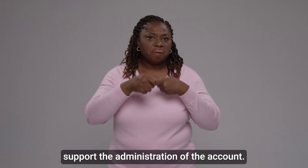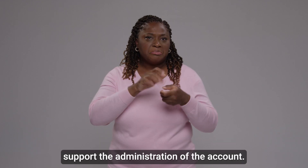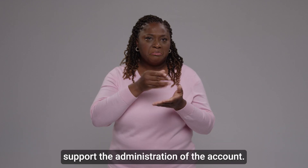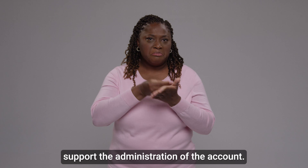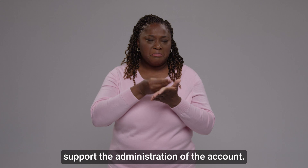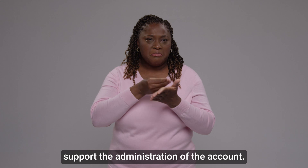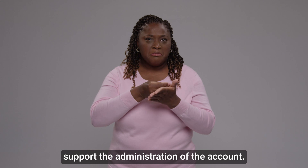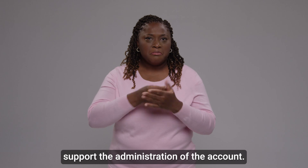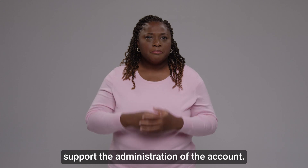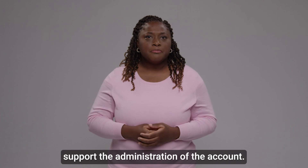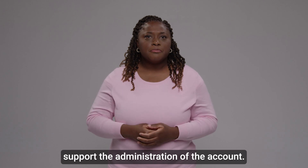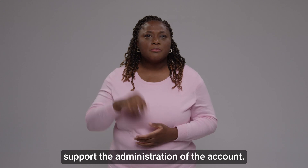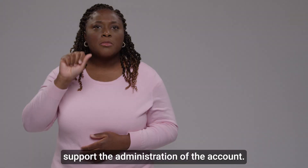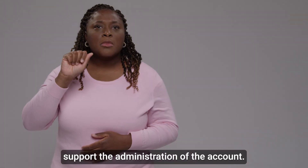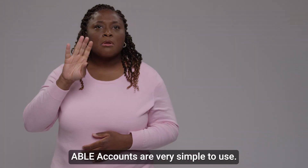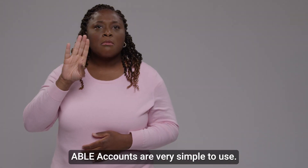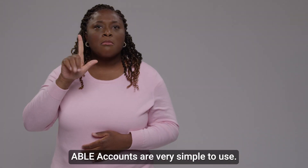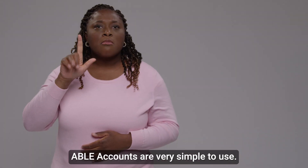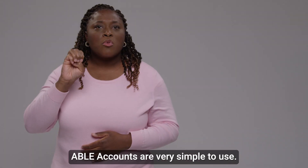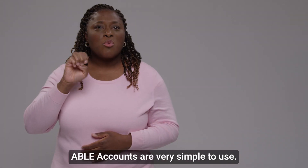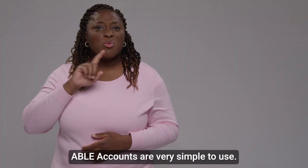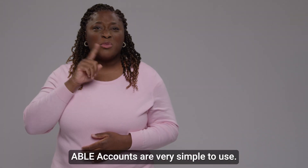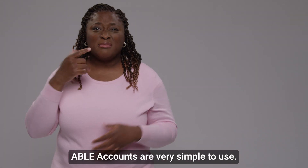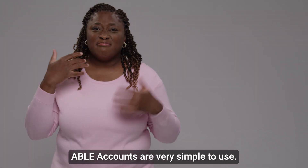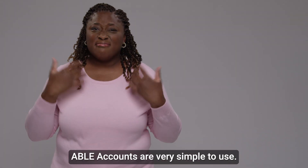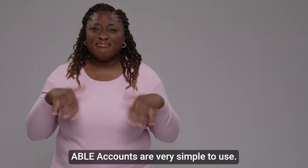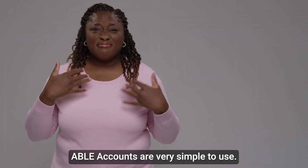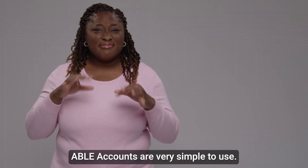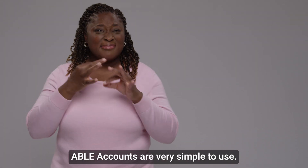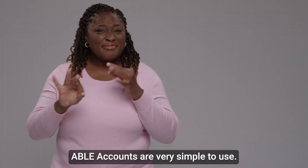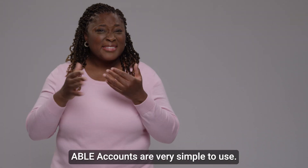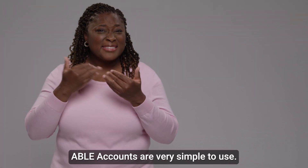of the account. ABLE accounts are very simple to use.